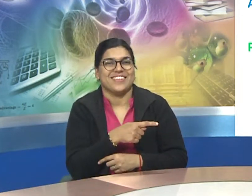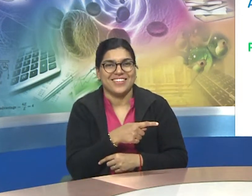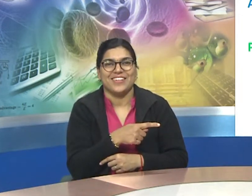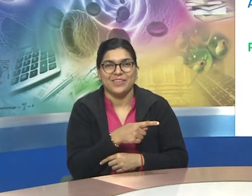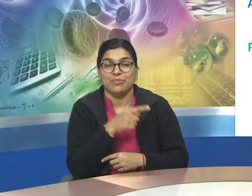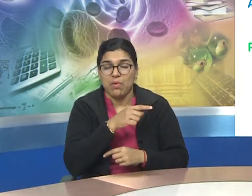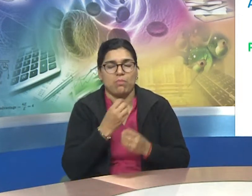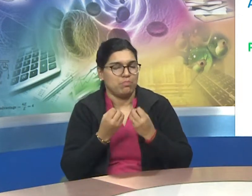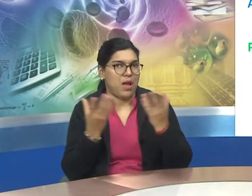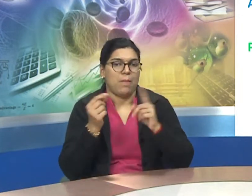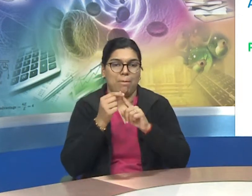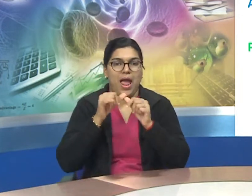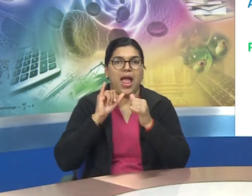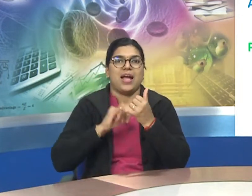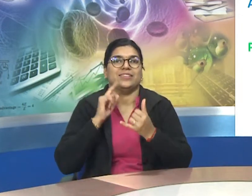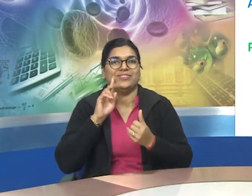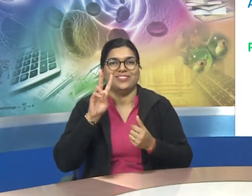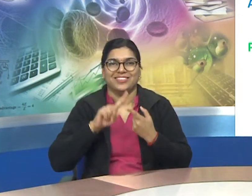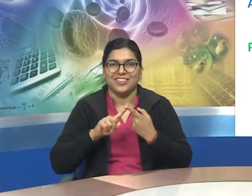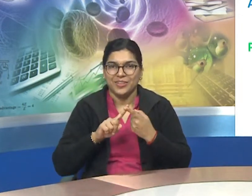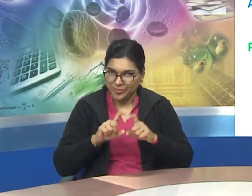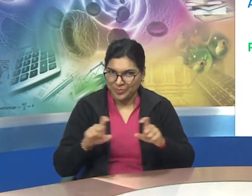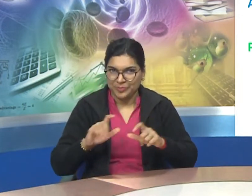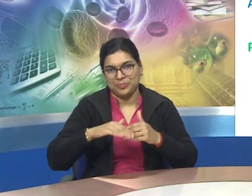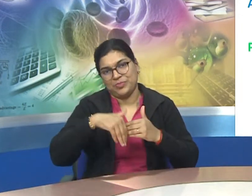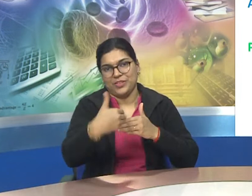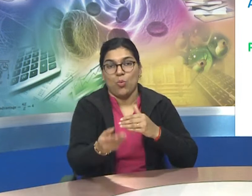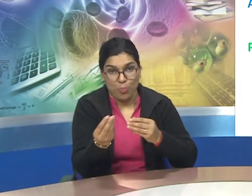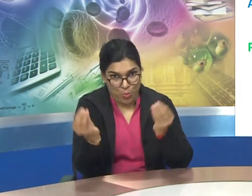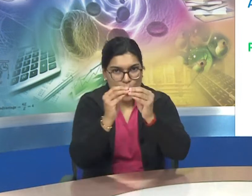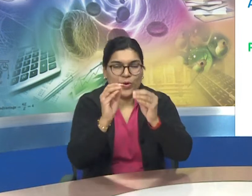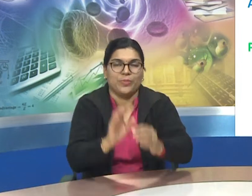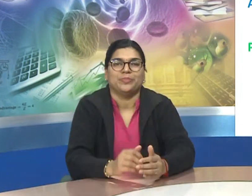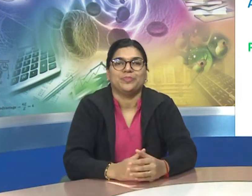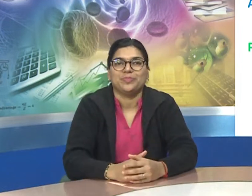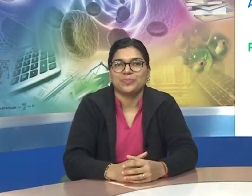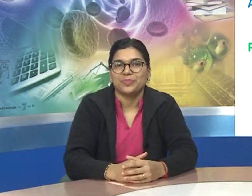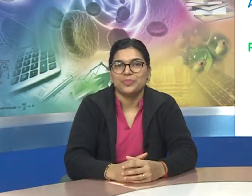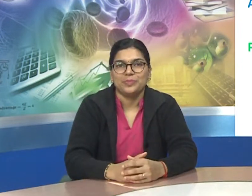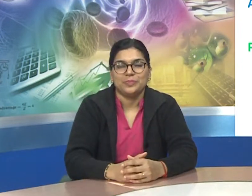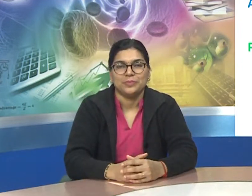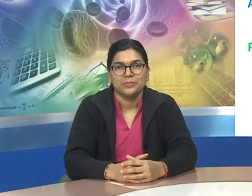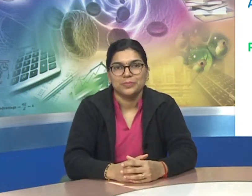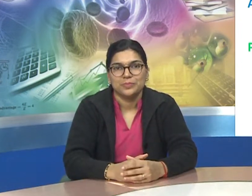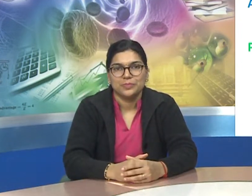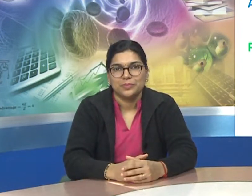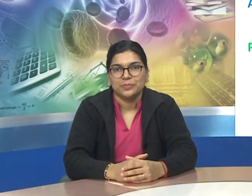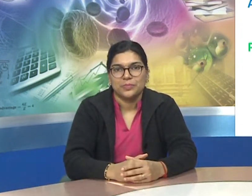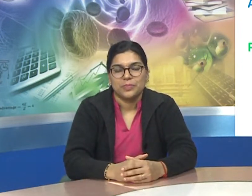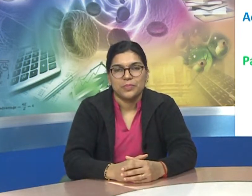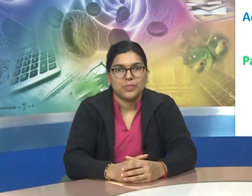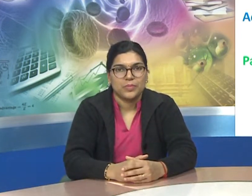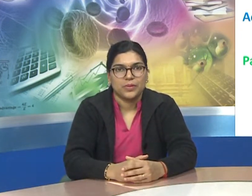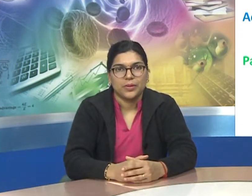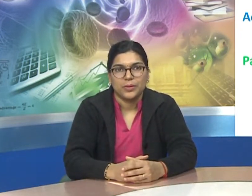because. So there are many passive voices which are just similar. Let us see more examples.